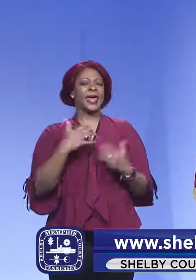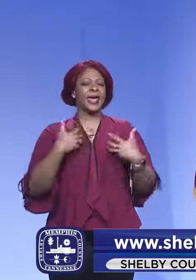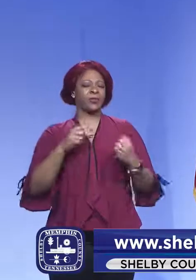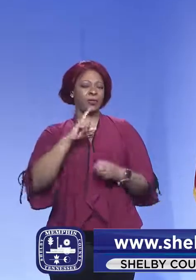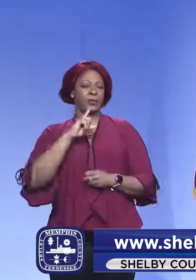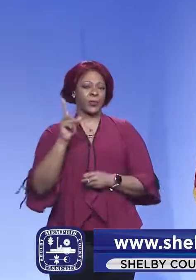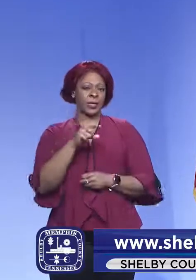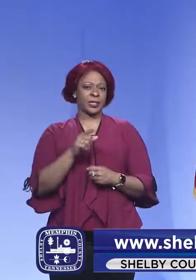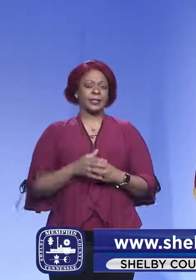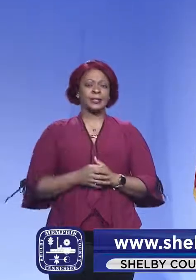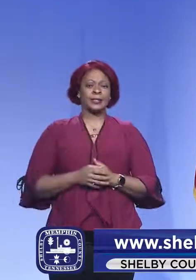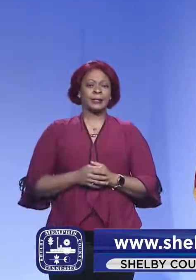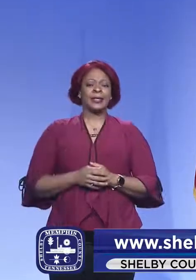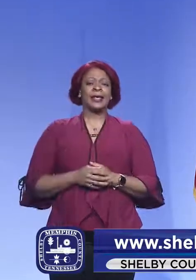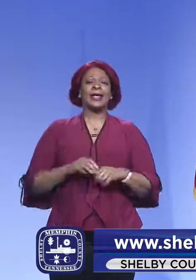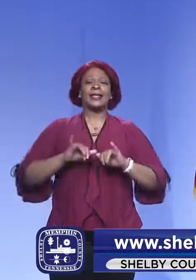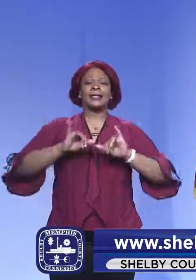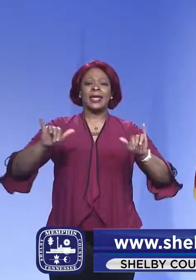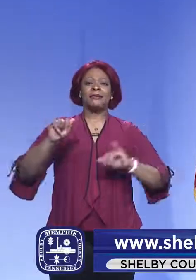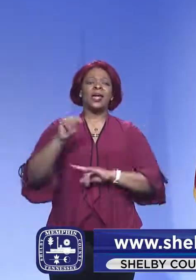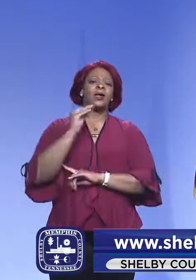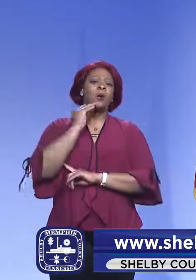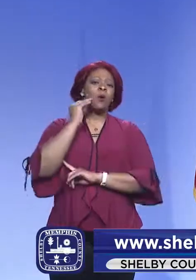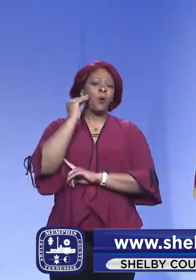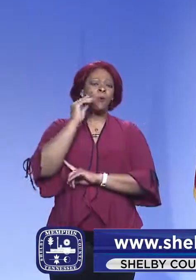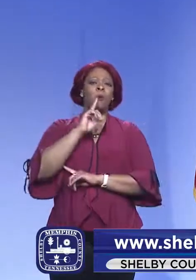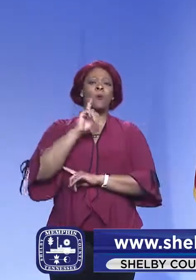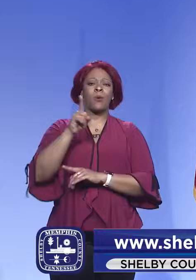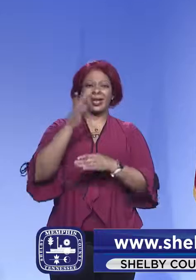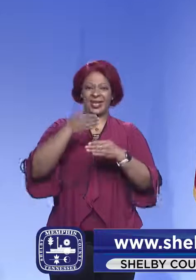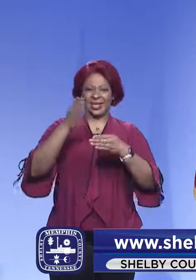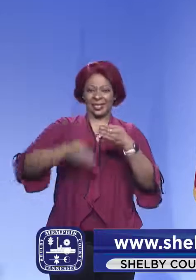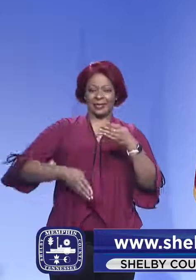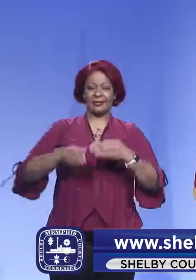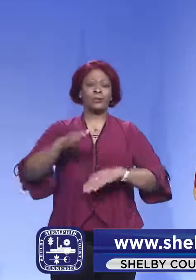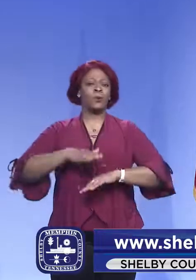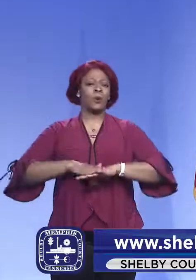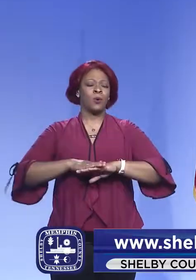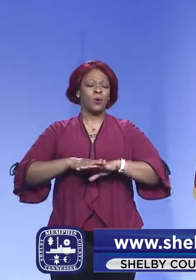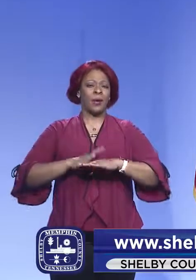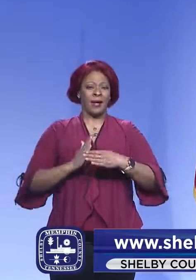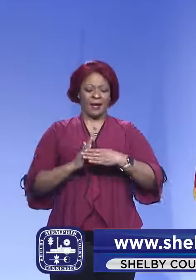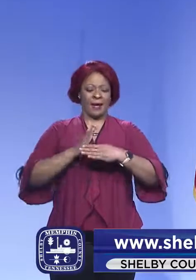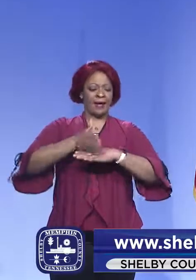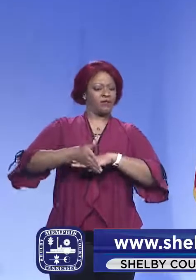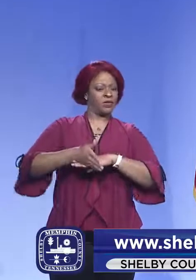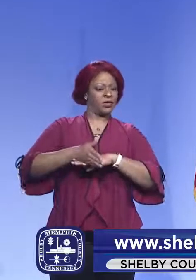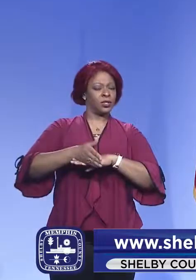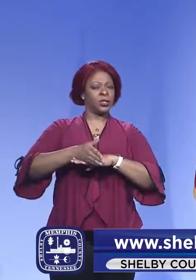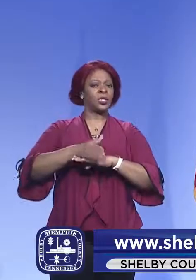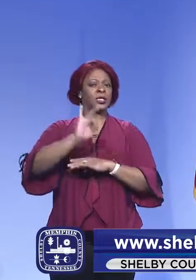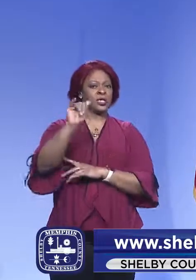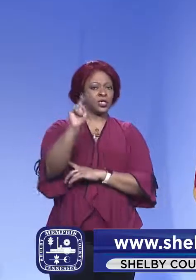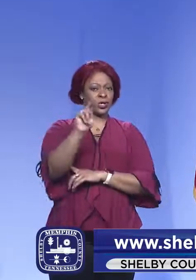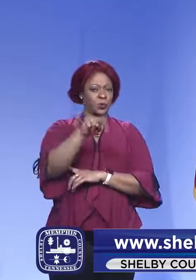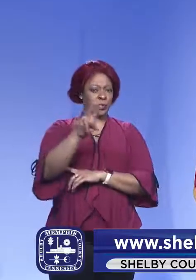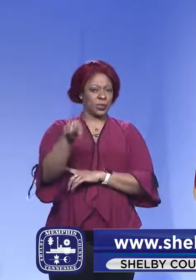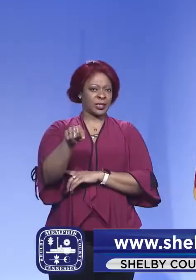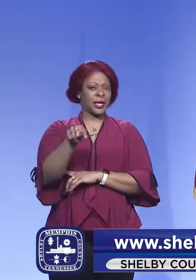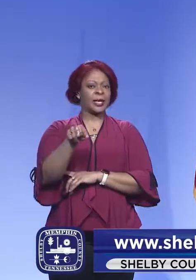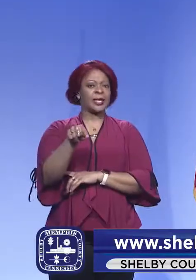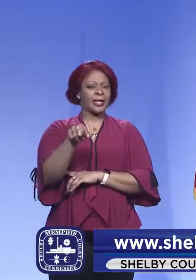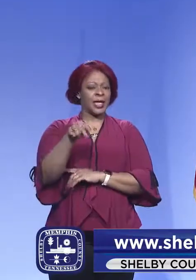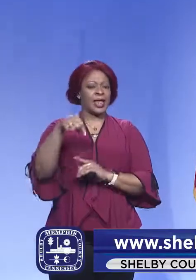directive. The Safer at Home health order ends after the 22nd